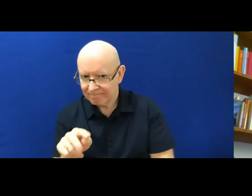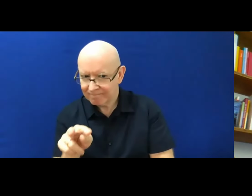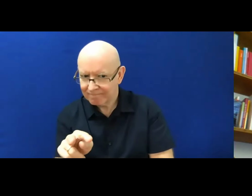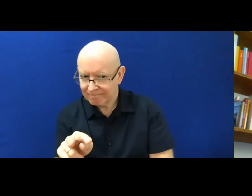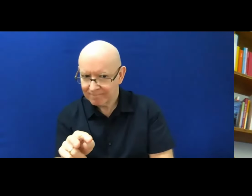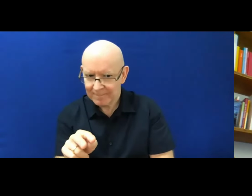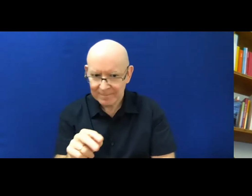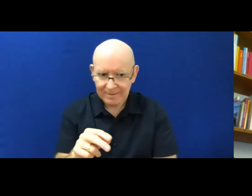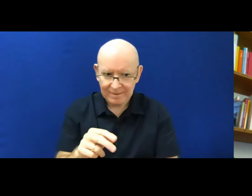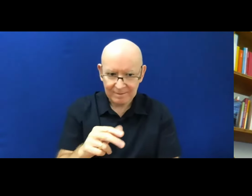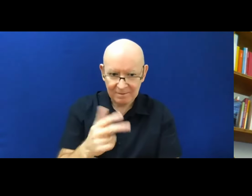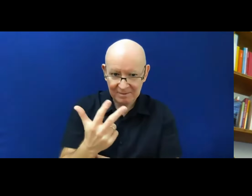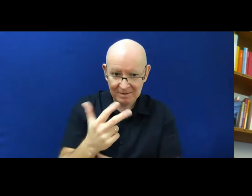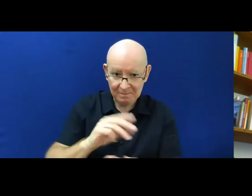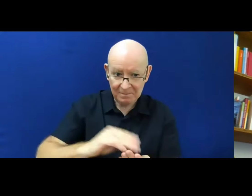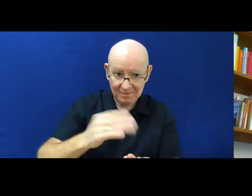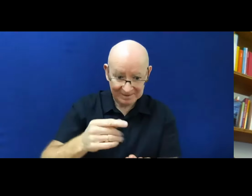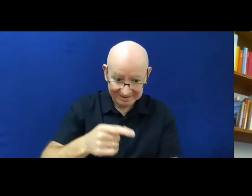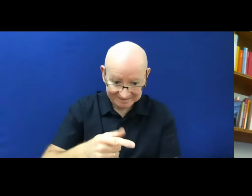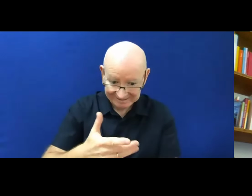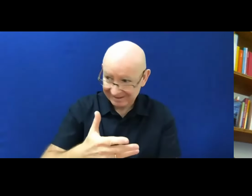well. And it needs to be,